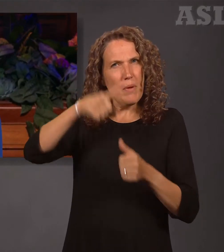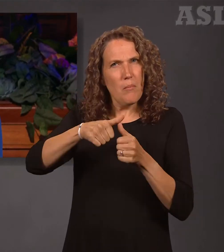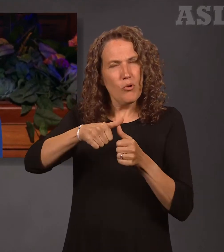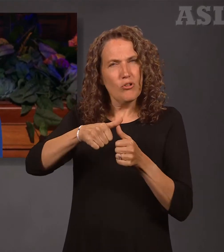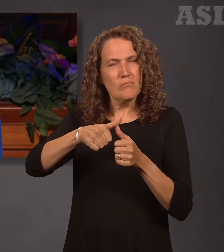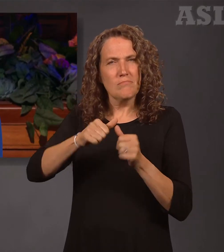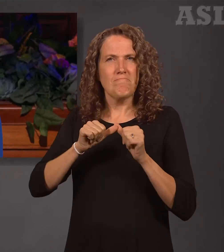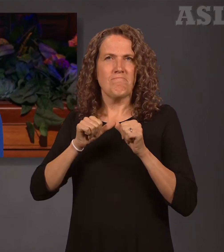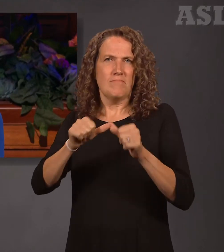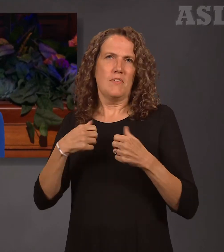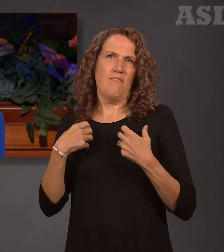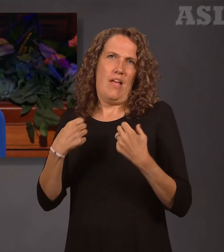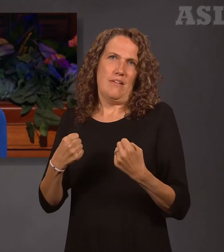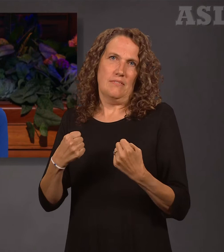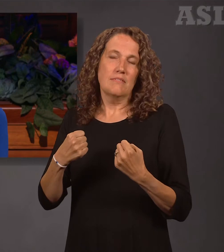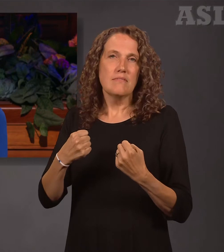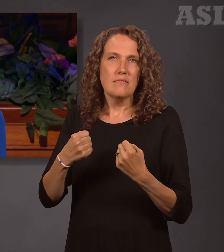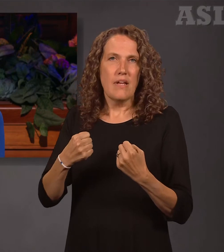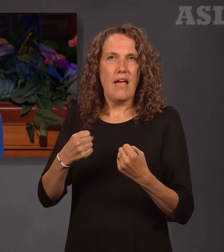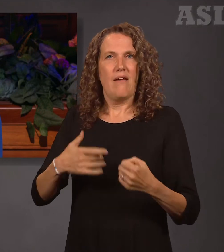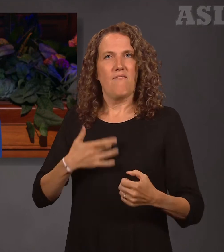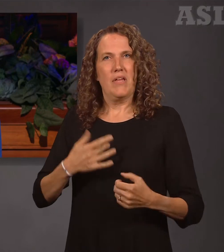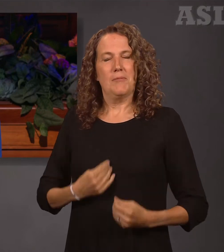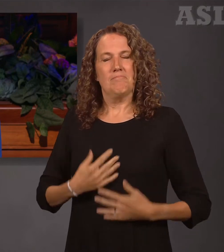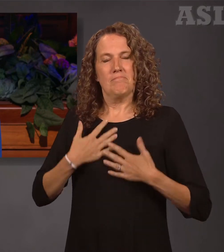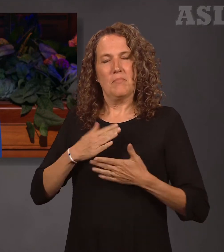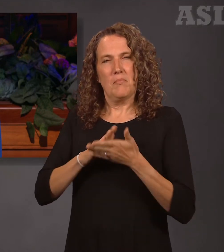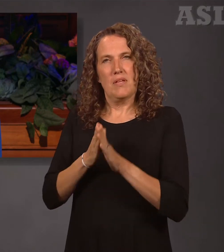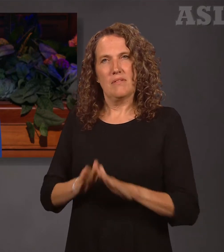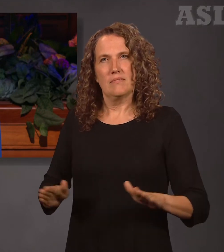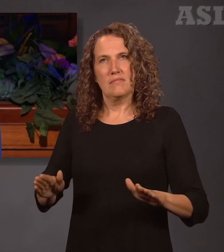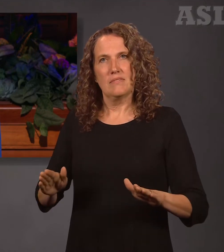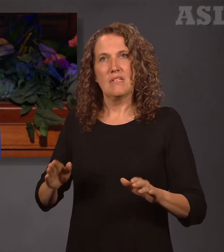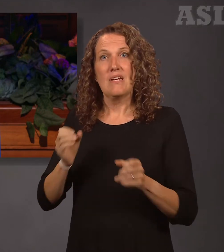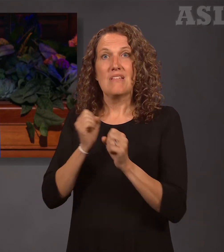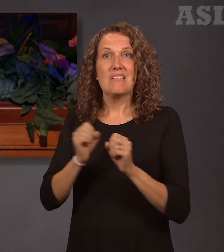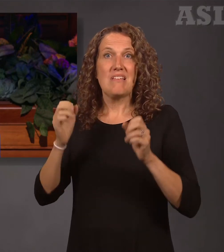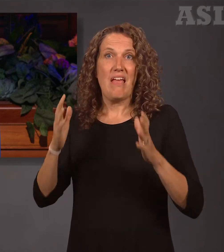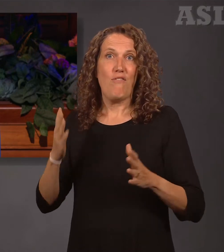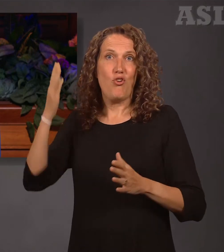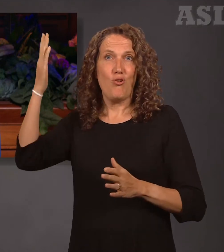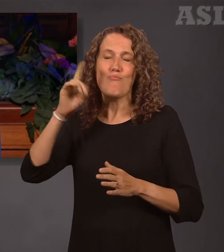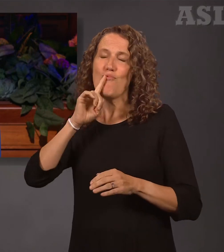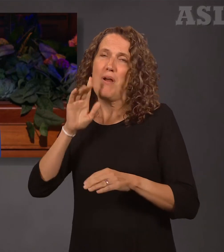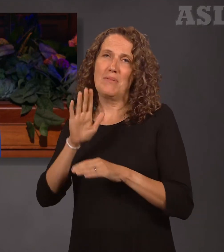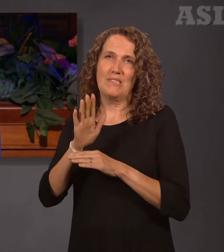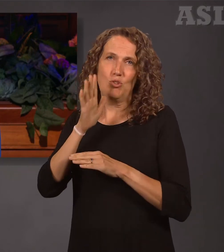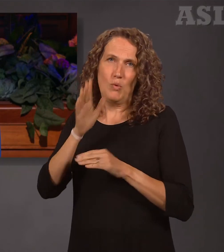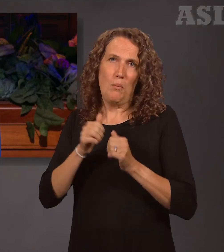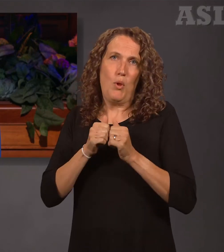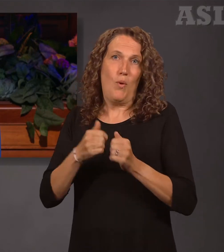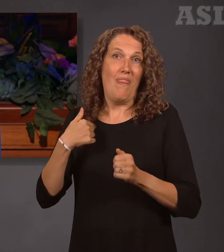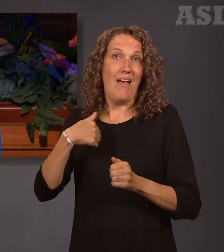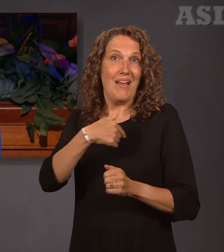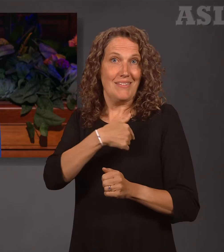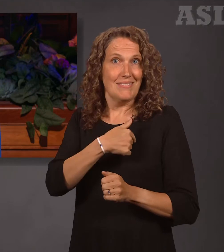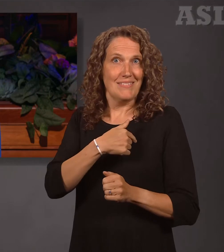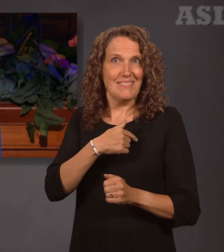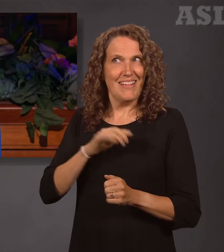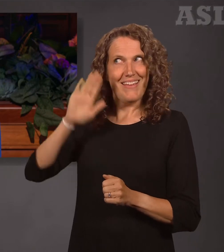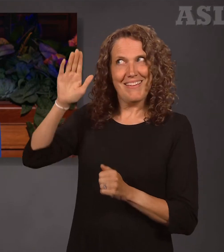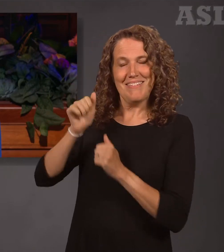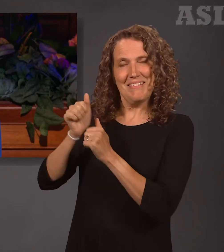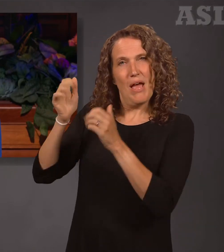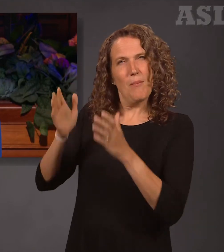peace the Savior fulfills his promise to be with us his disciples but we must continually